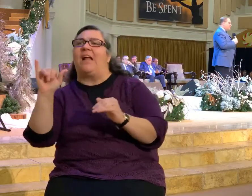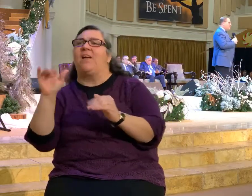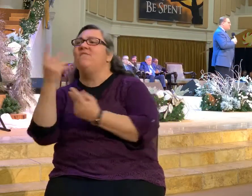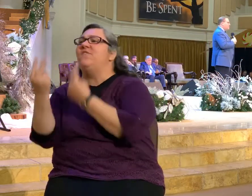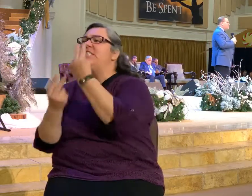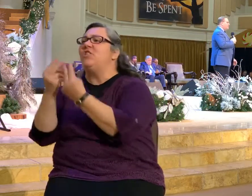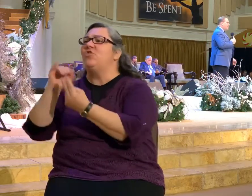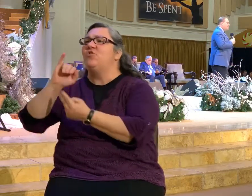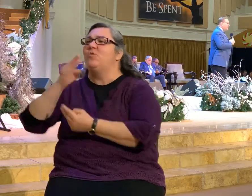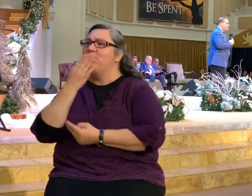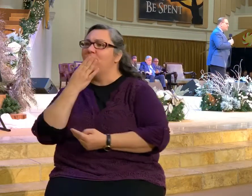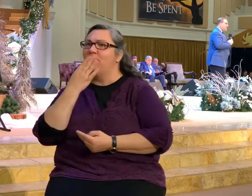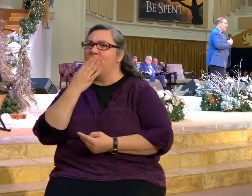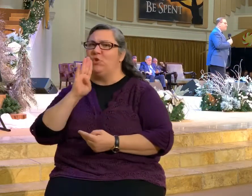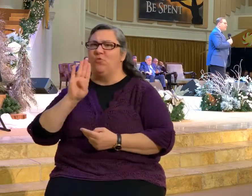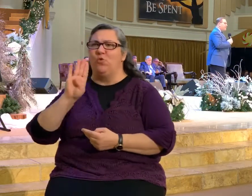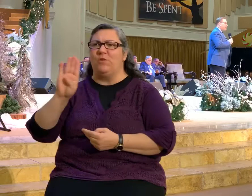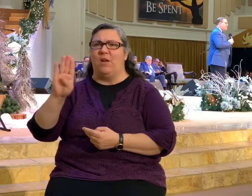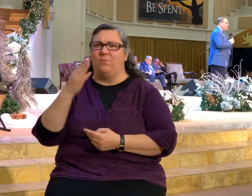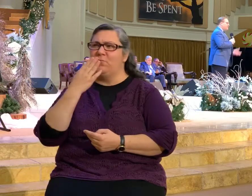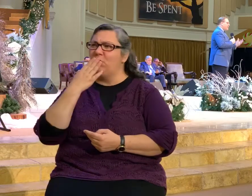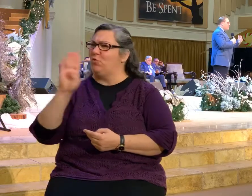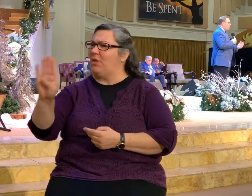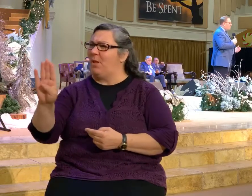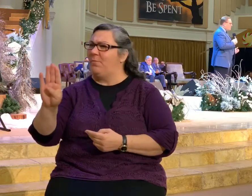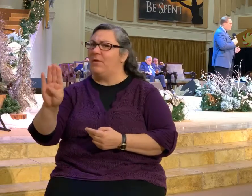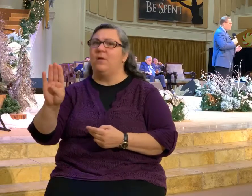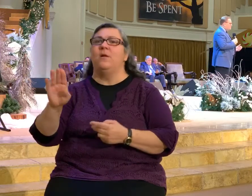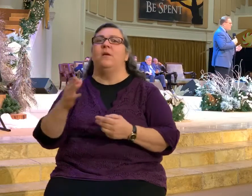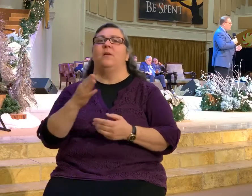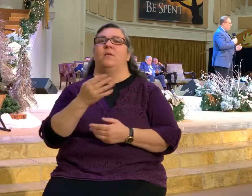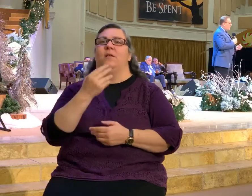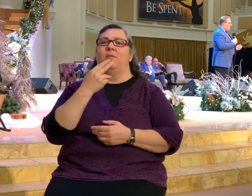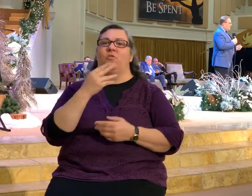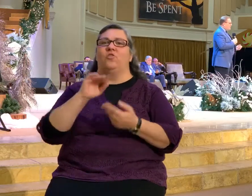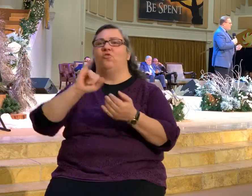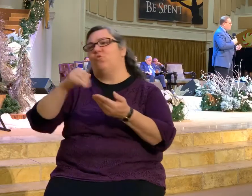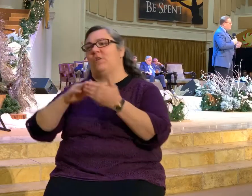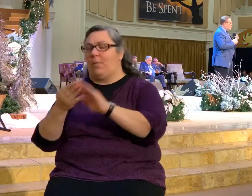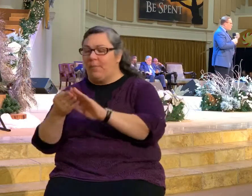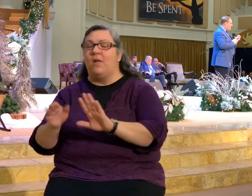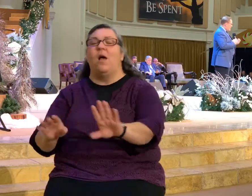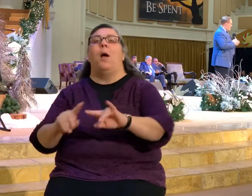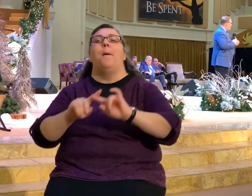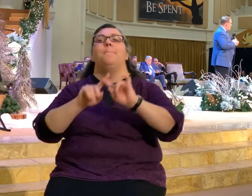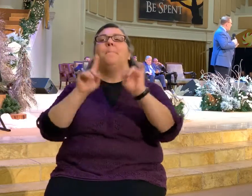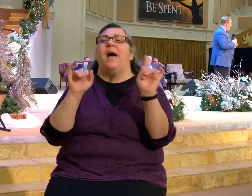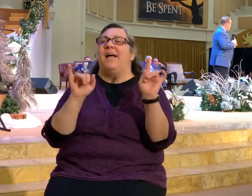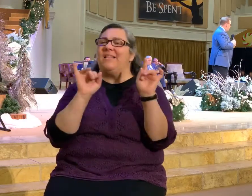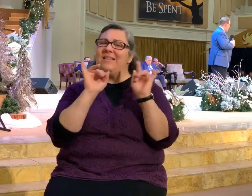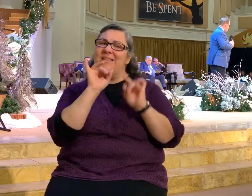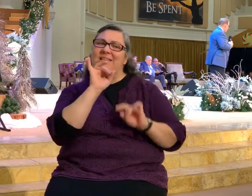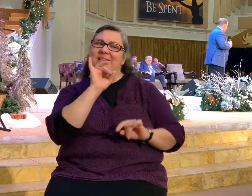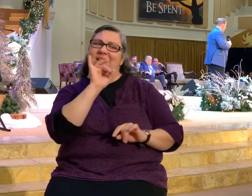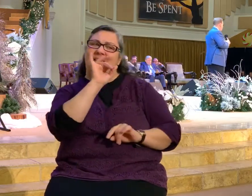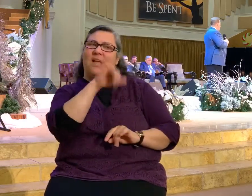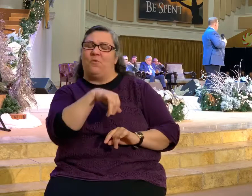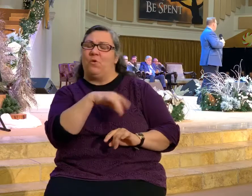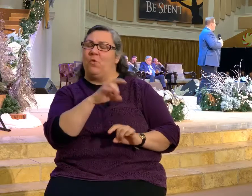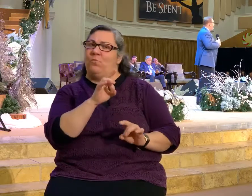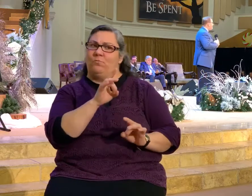maybe as I preach today or teach tonight, maybe some of that will come through. It was grittier than I